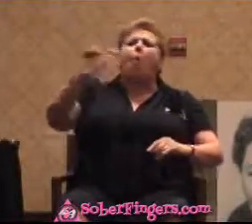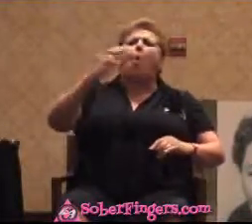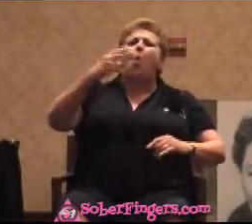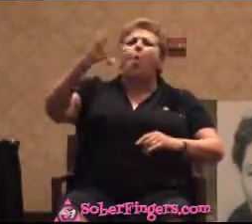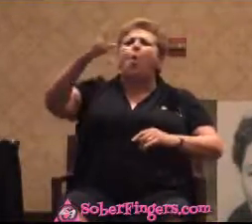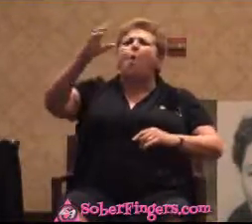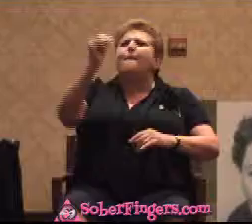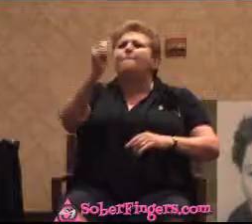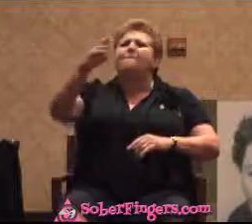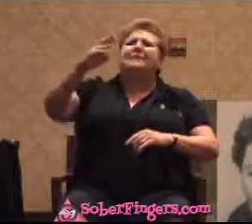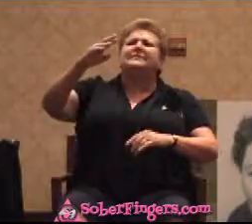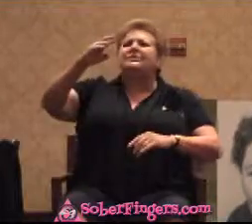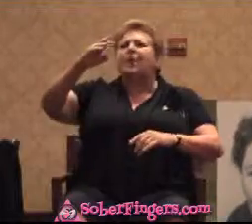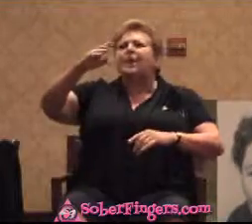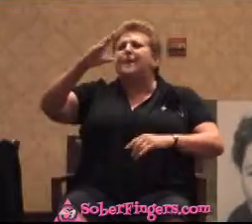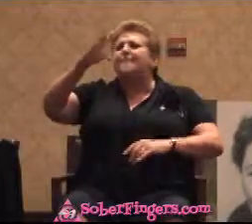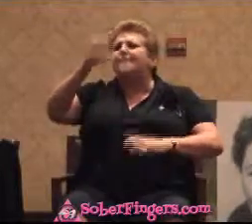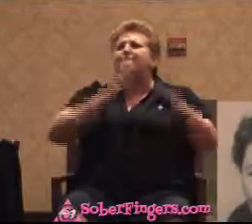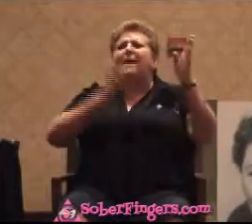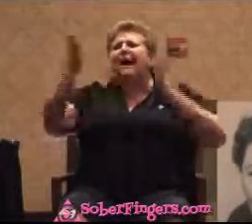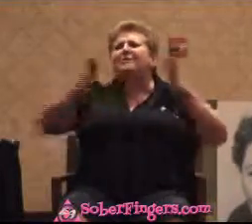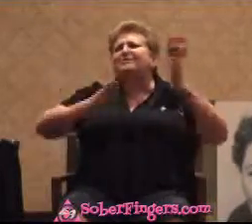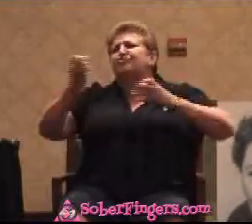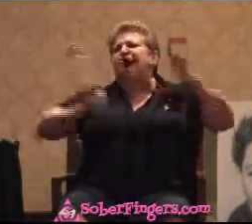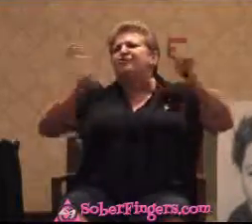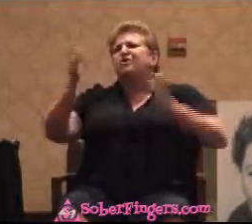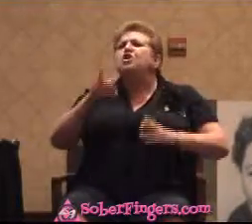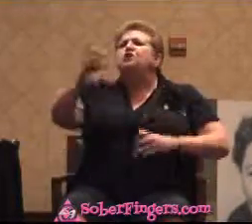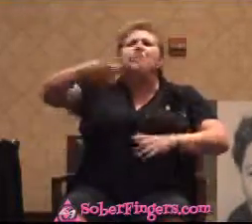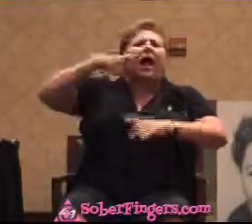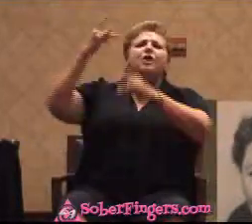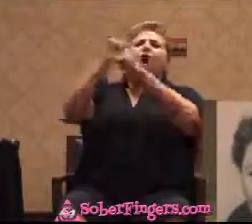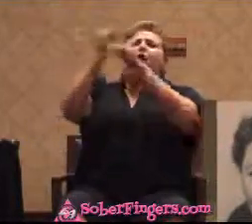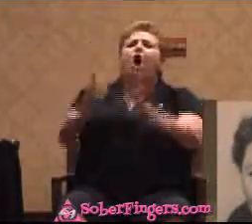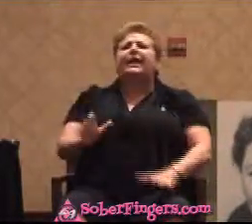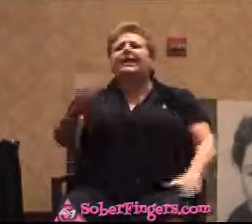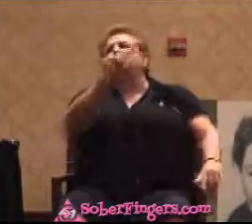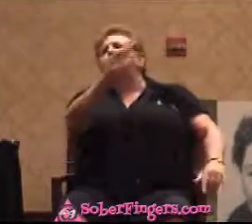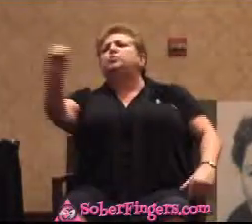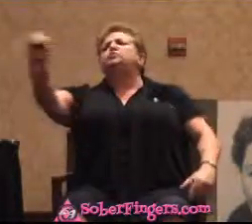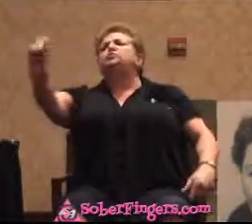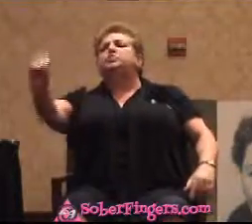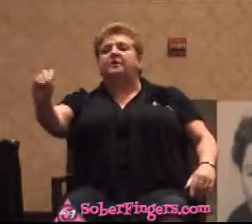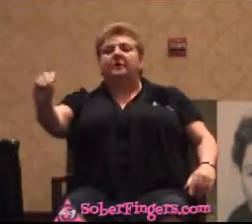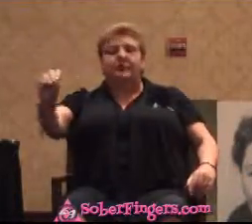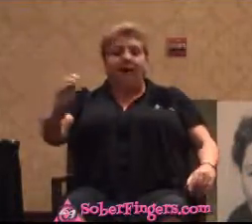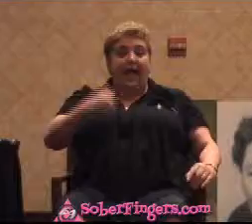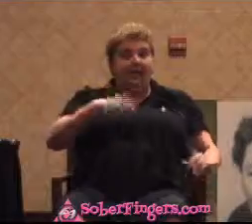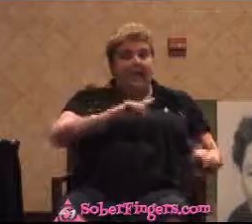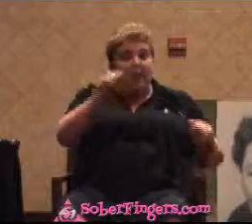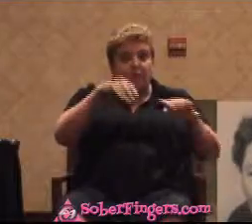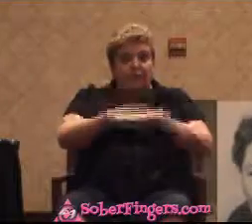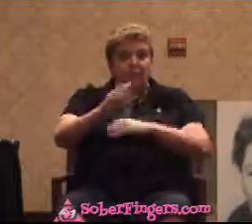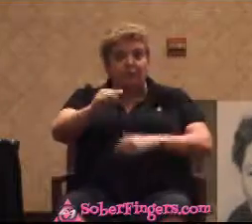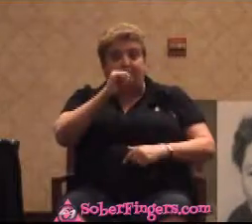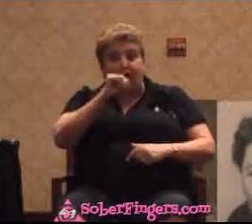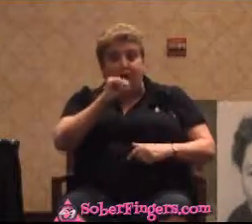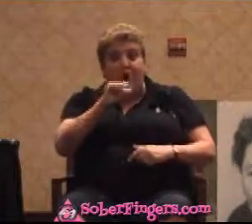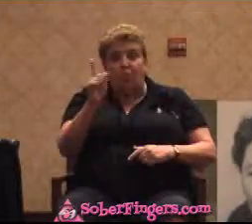an alcoholic too. And I went down to the bar where I knew it was some black alcoholics at. And I walked into